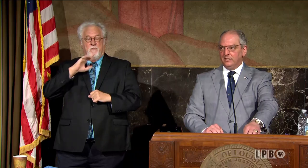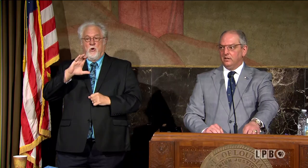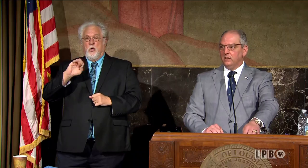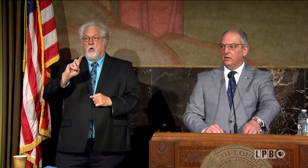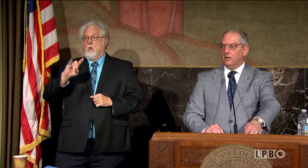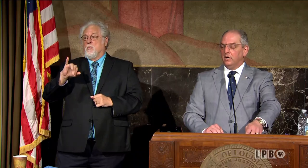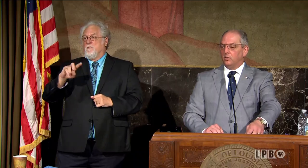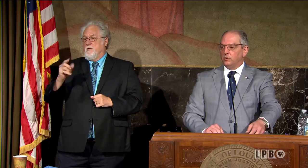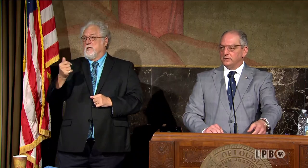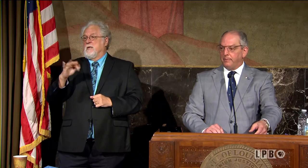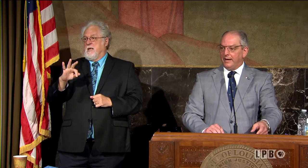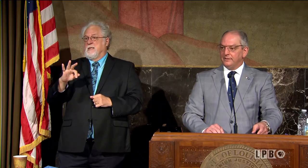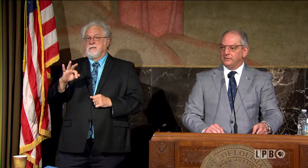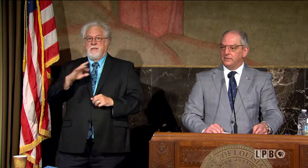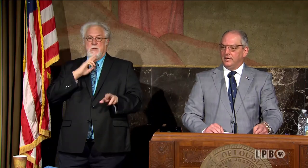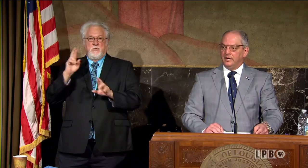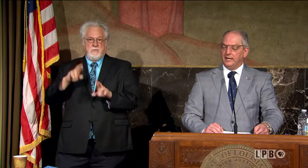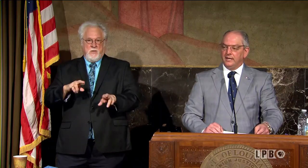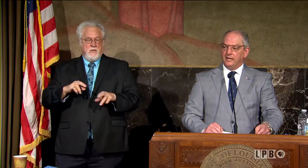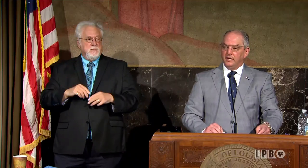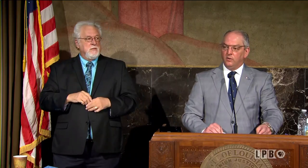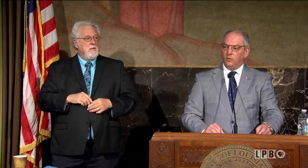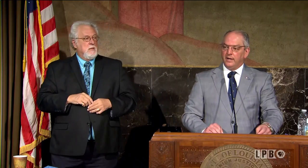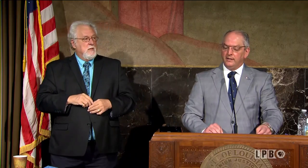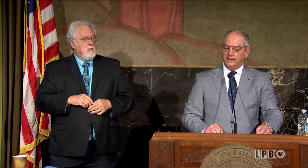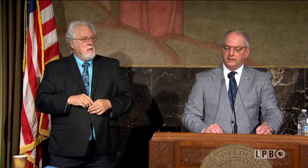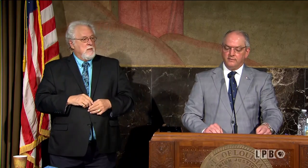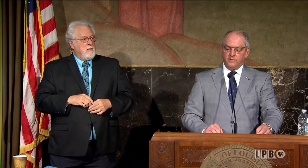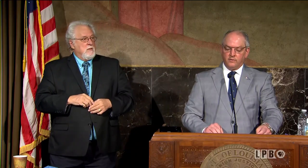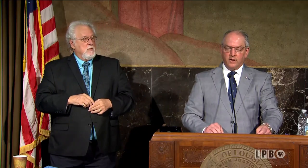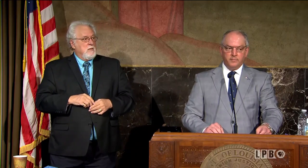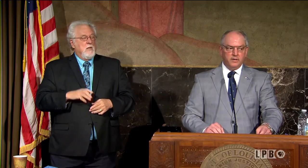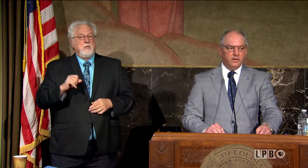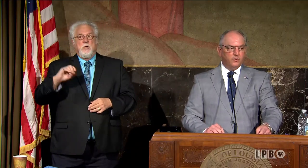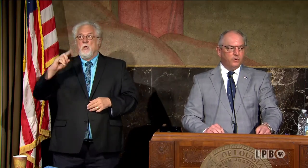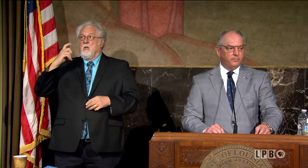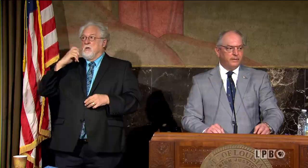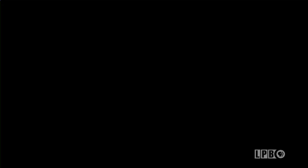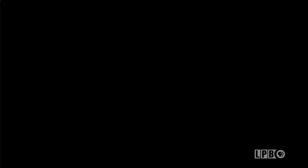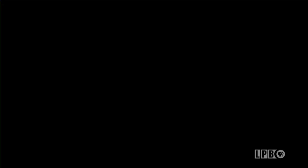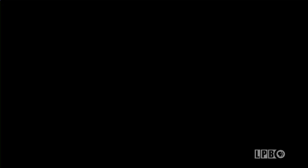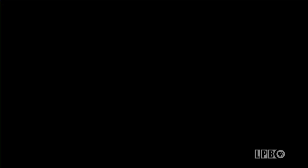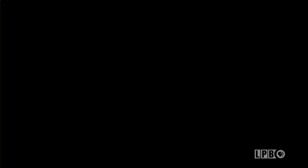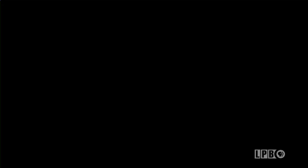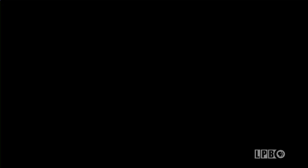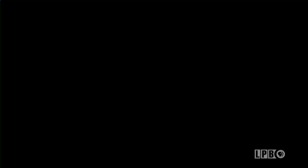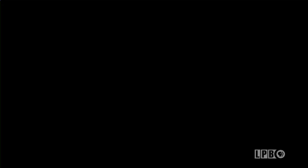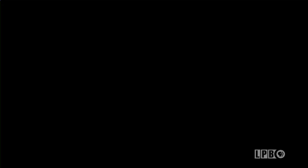COVID-19 response in a way that the federal government will be